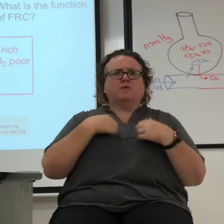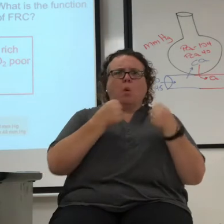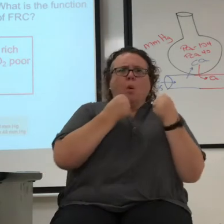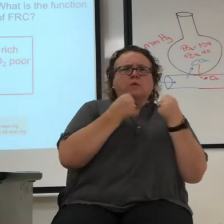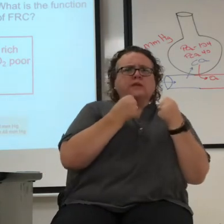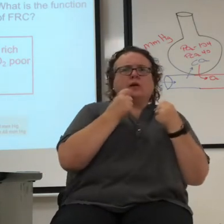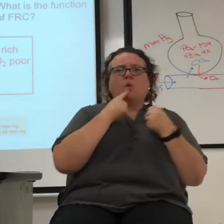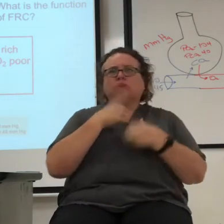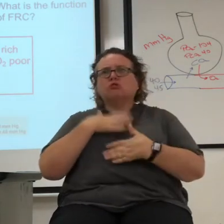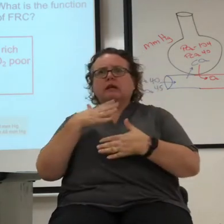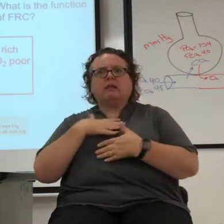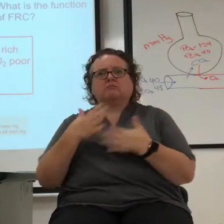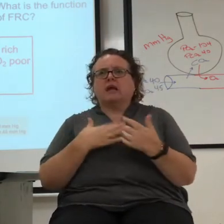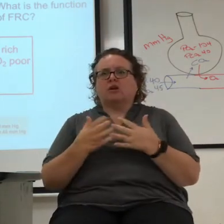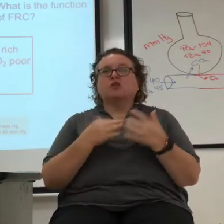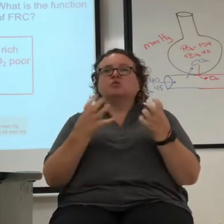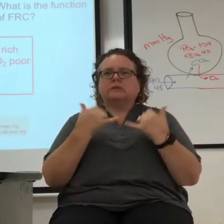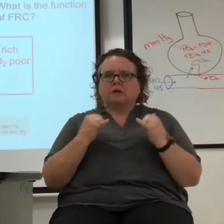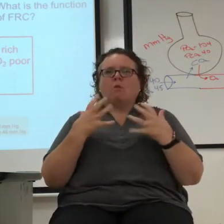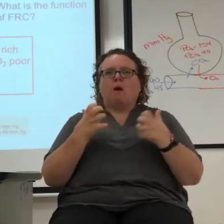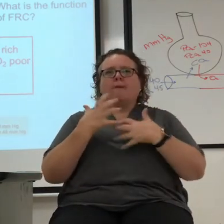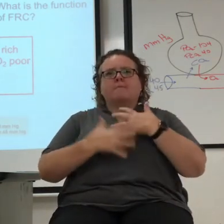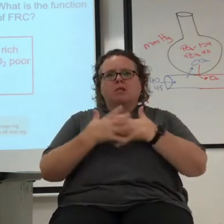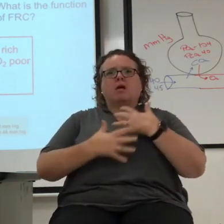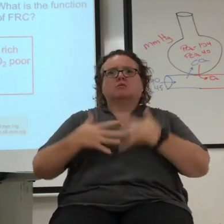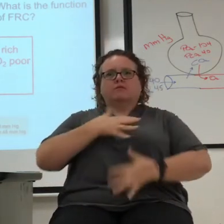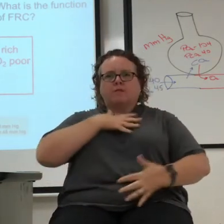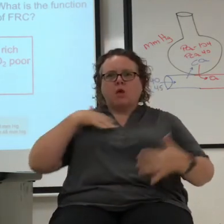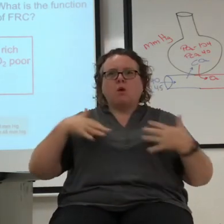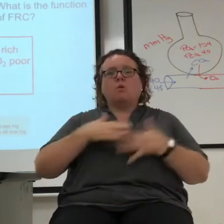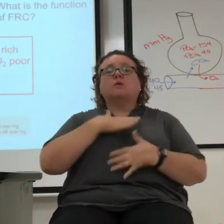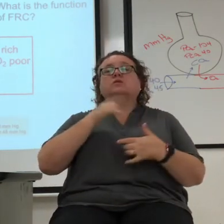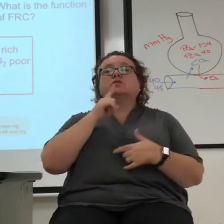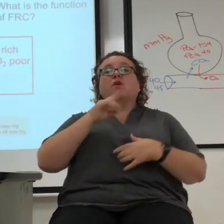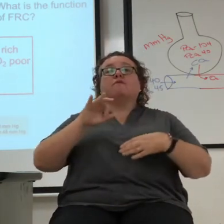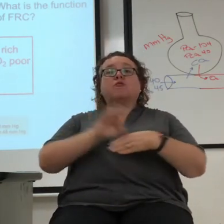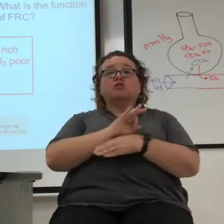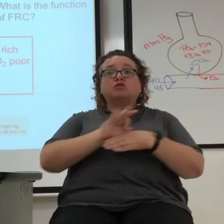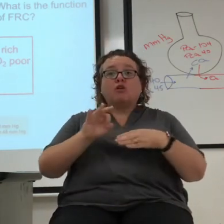in or breathing out. So functional residual capacity